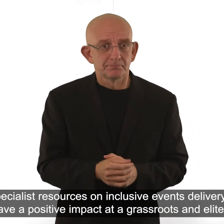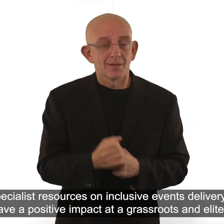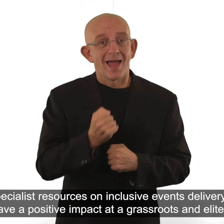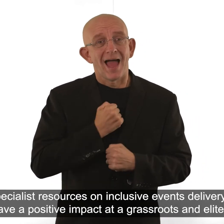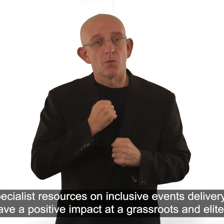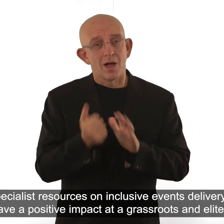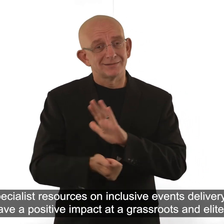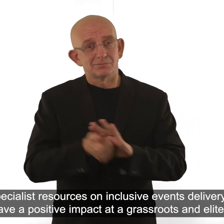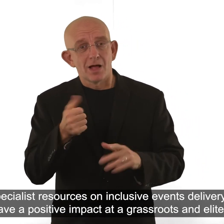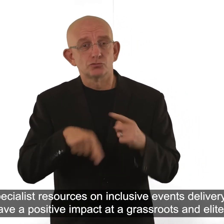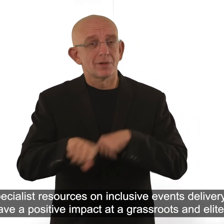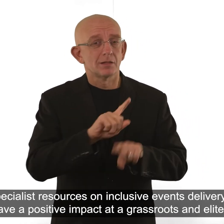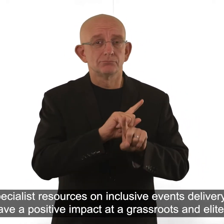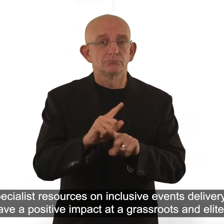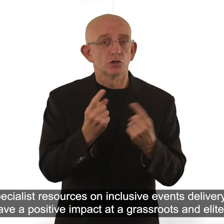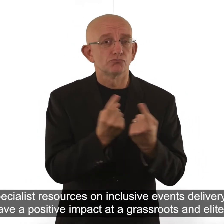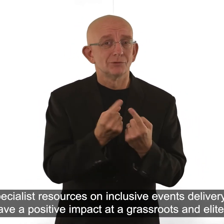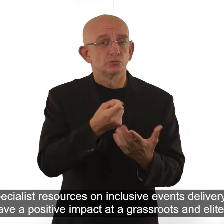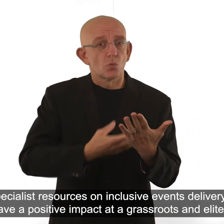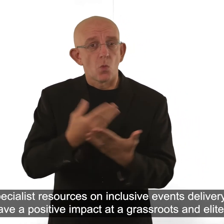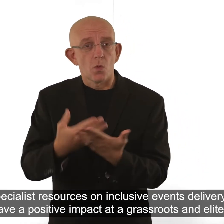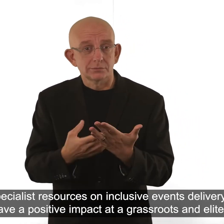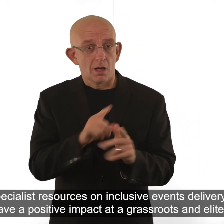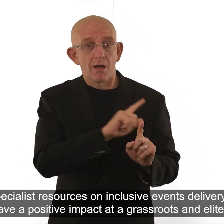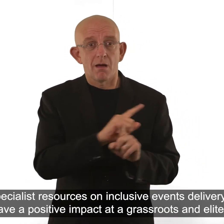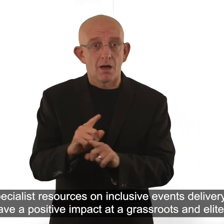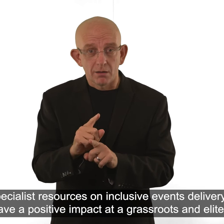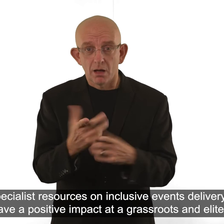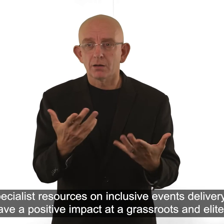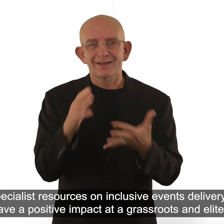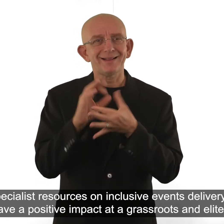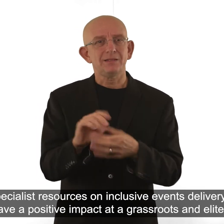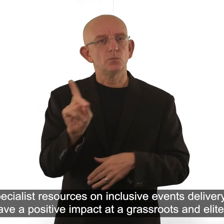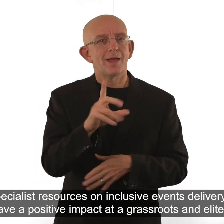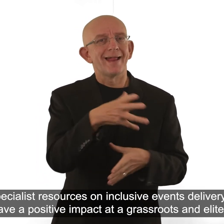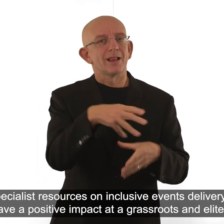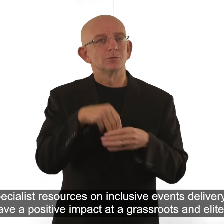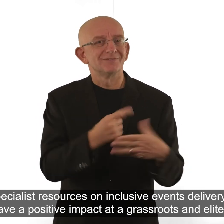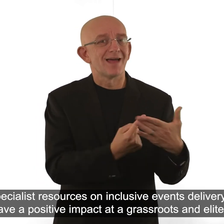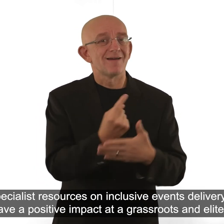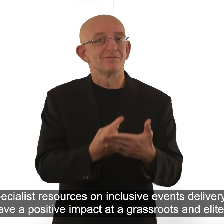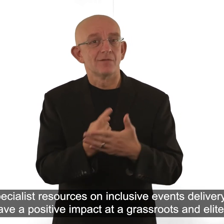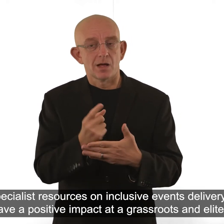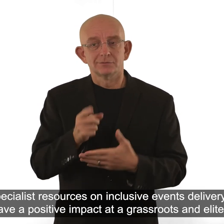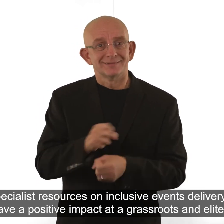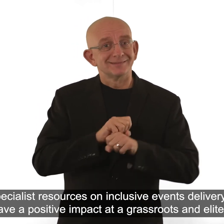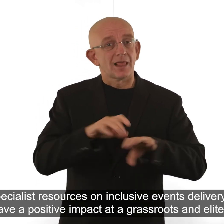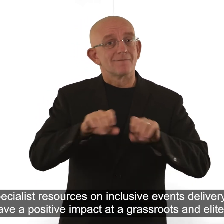Our specialist resources on inclusive events delivery continue to have a positive impact at a grassroots